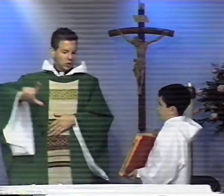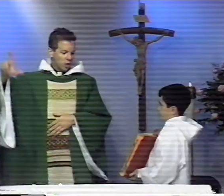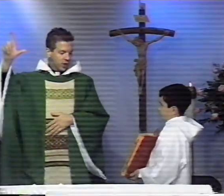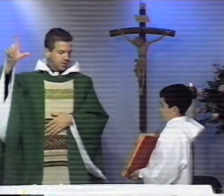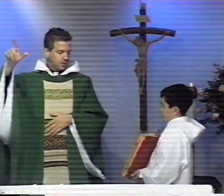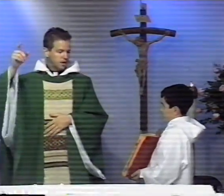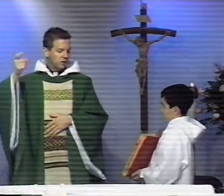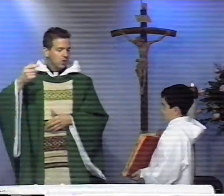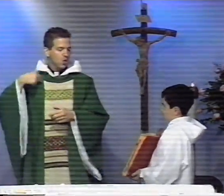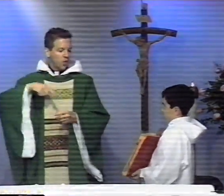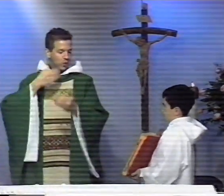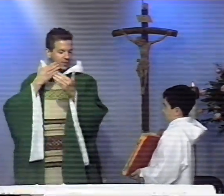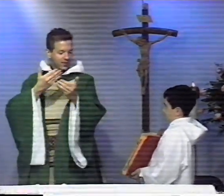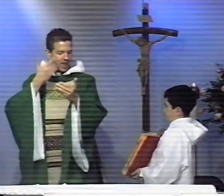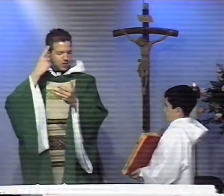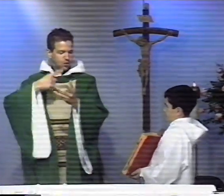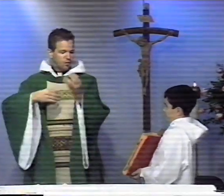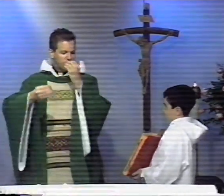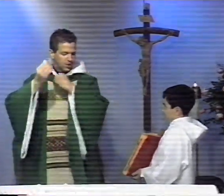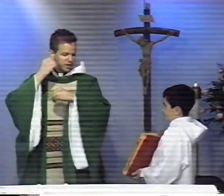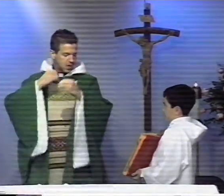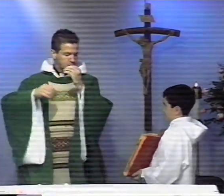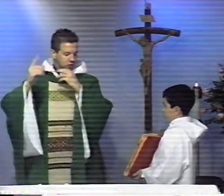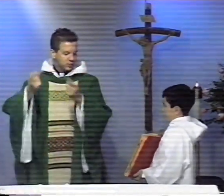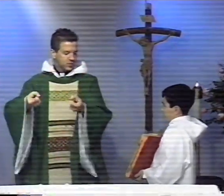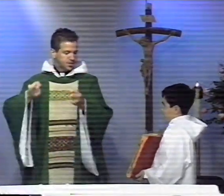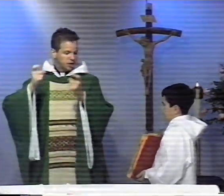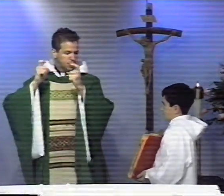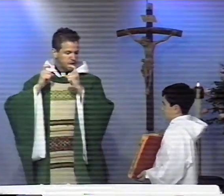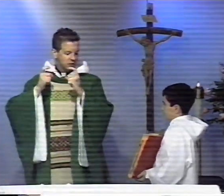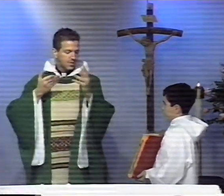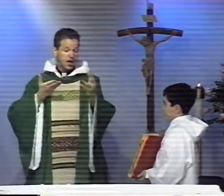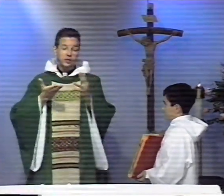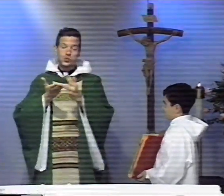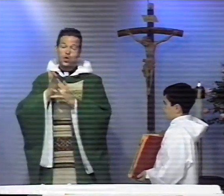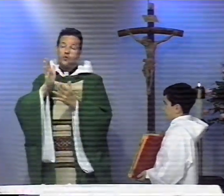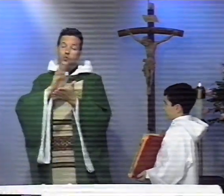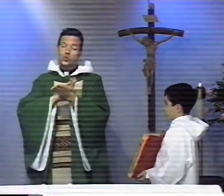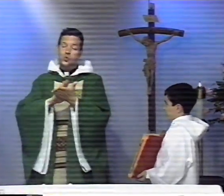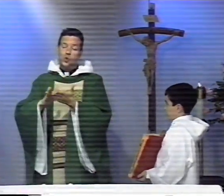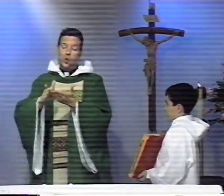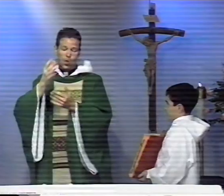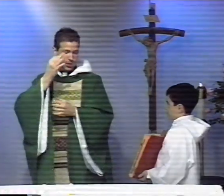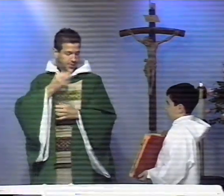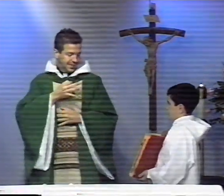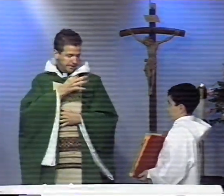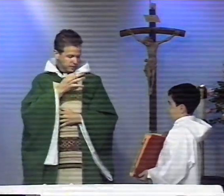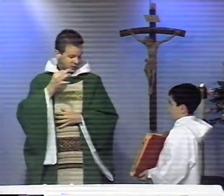Lord, we thank you for the nourishment that you give us through your holy gifts.